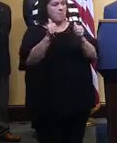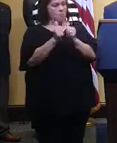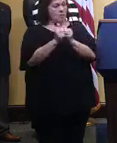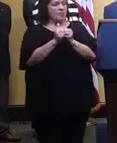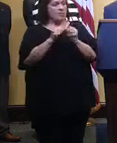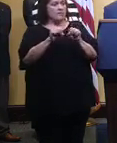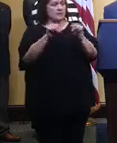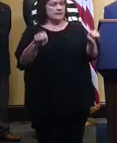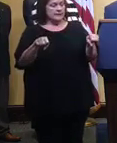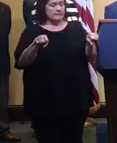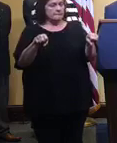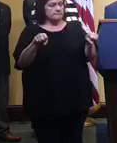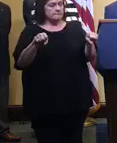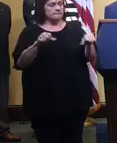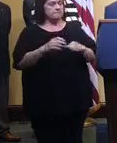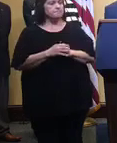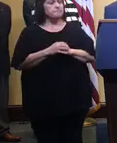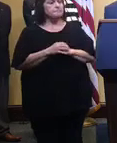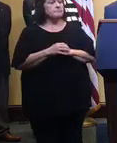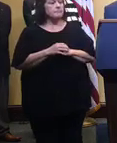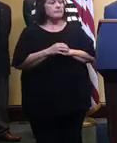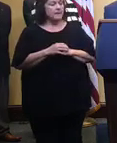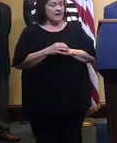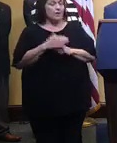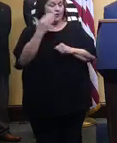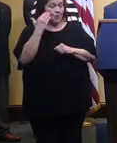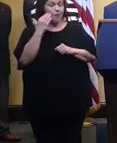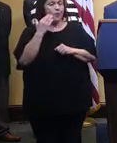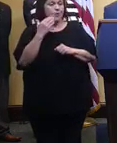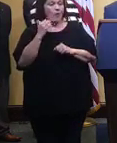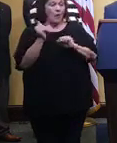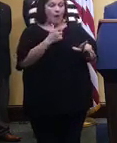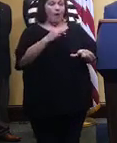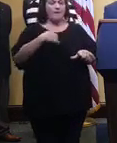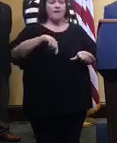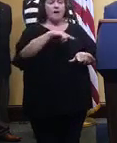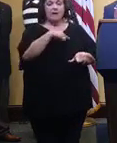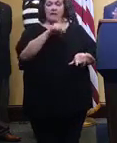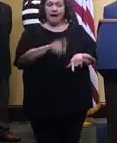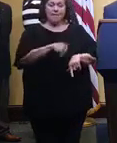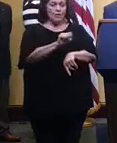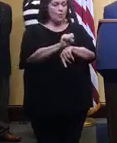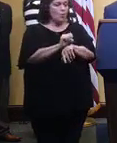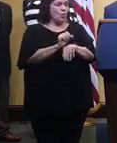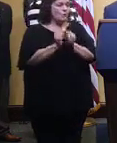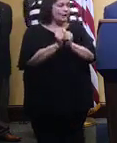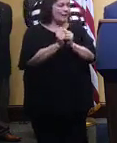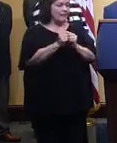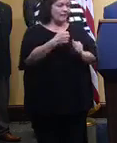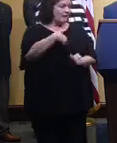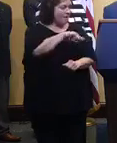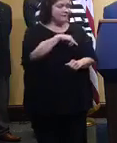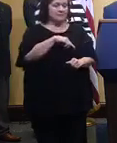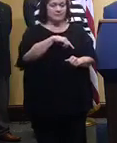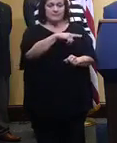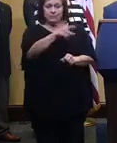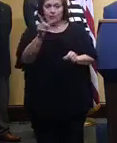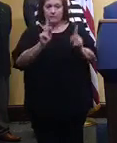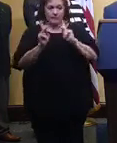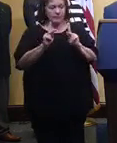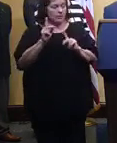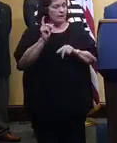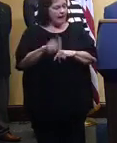issue as a community. And it's going to take all of us, including you, including our residents, to do their part